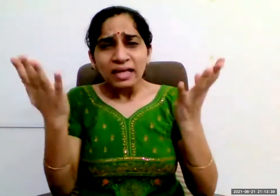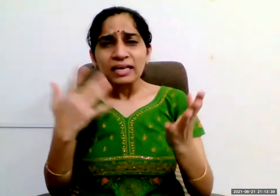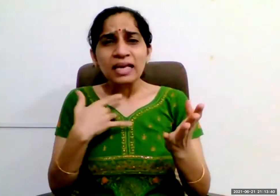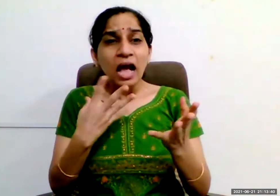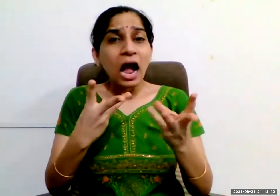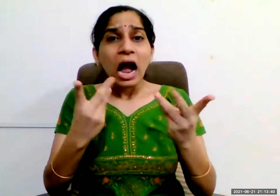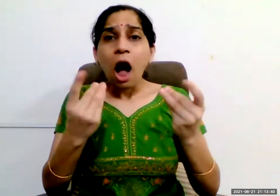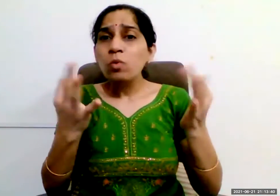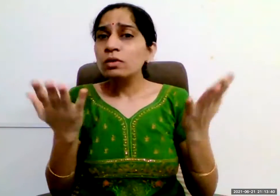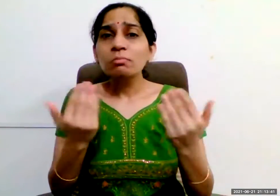of birds, plants,